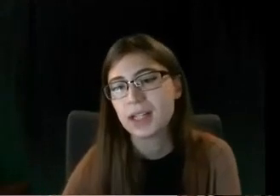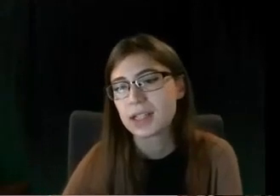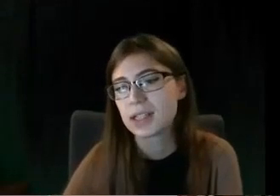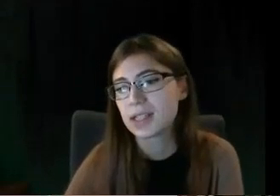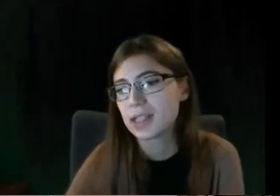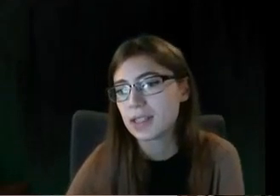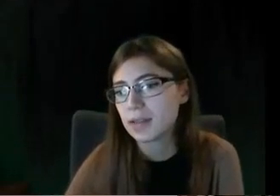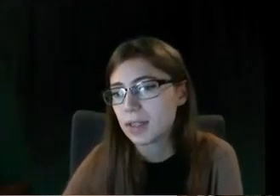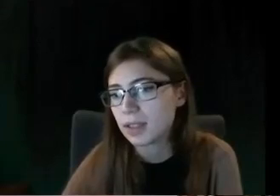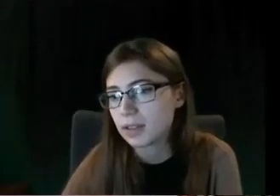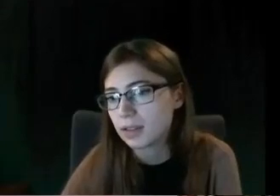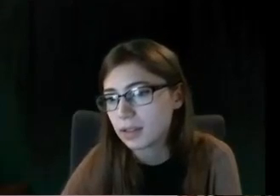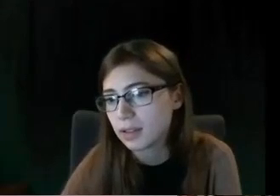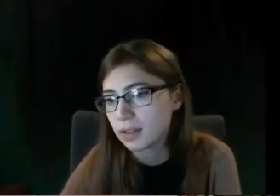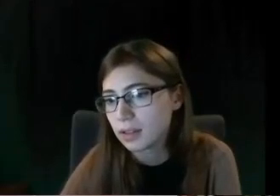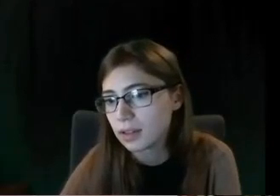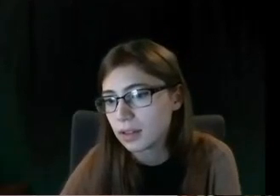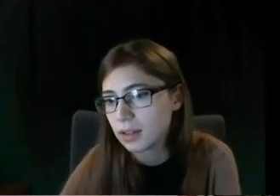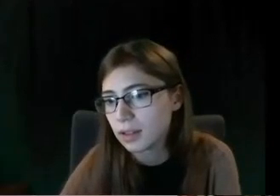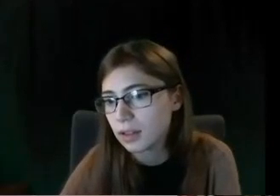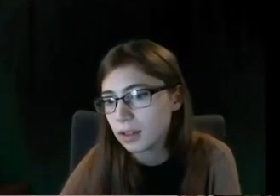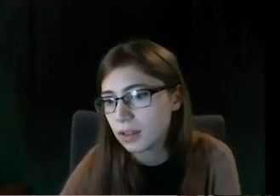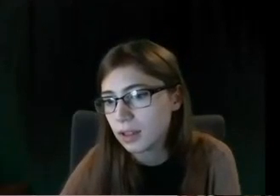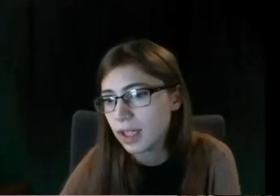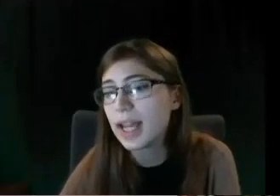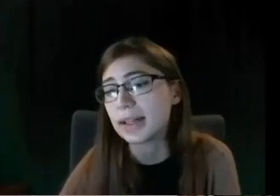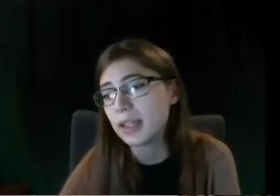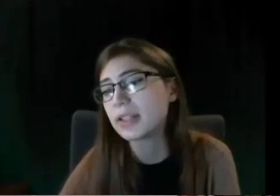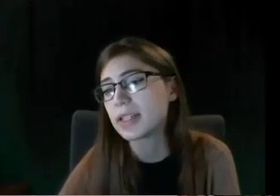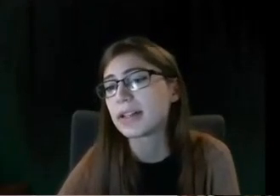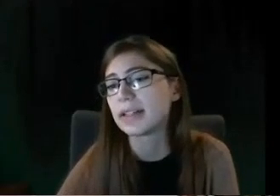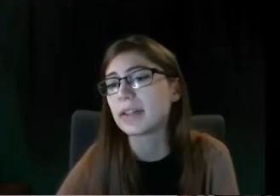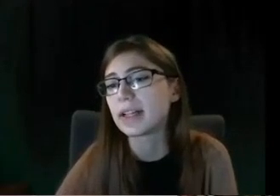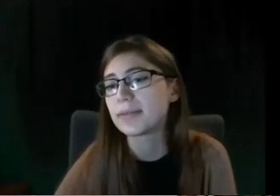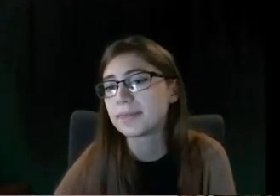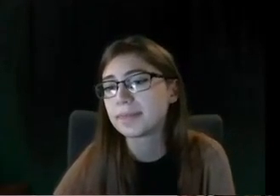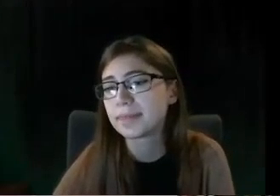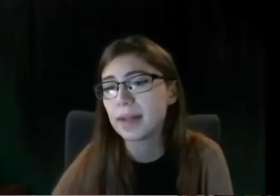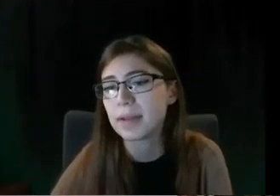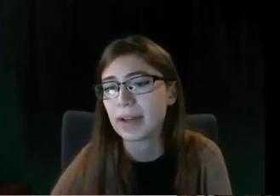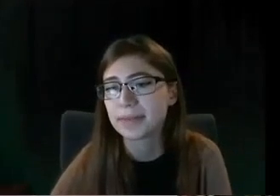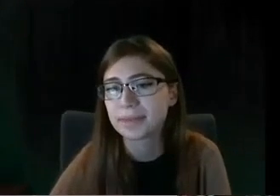So this isn't something... Yeah, you could slow down the video. That'd be fine.